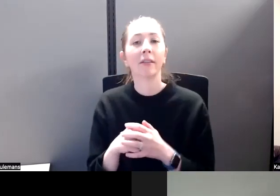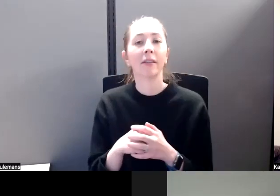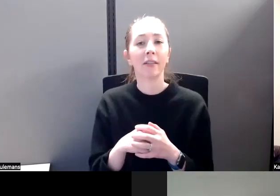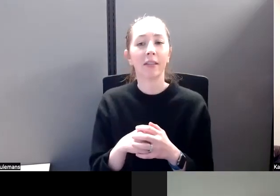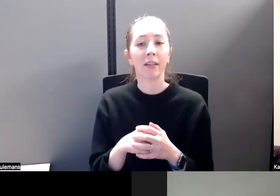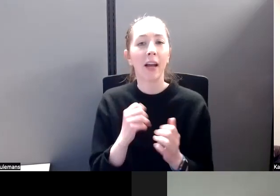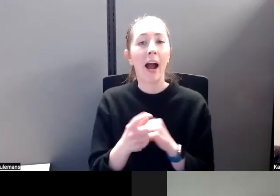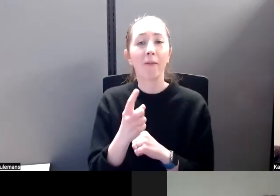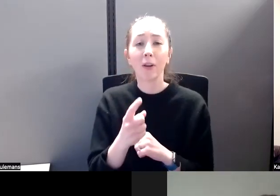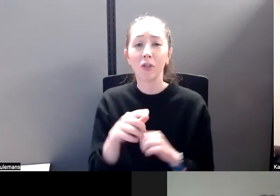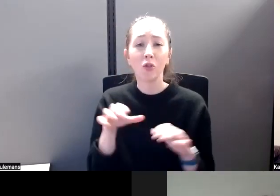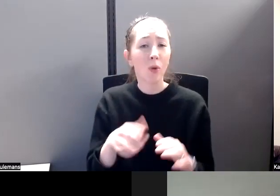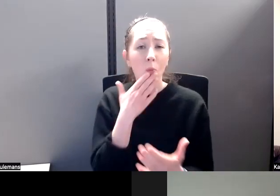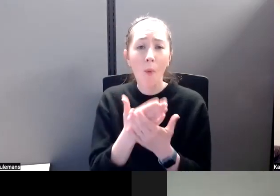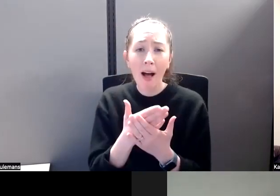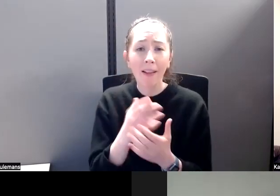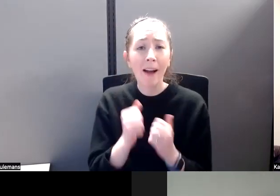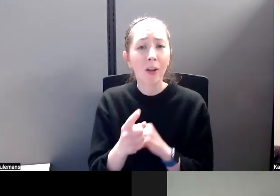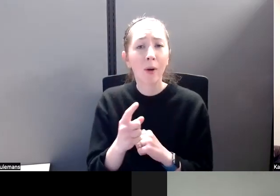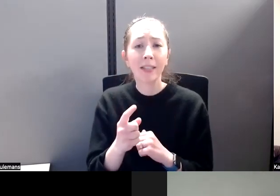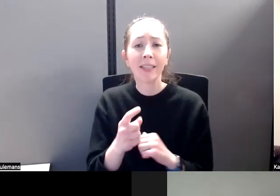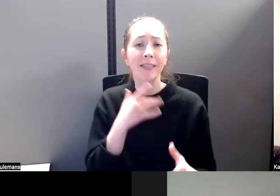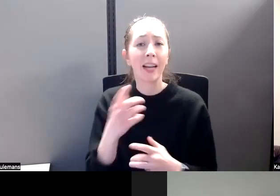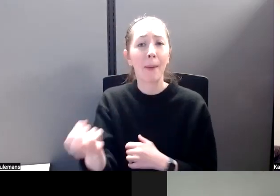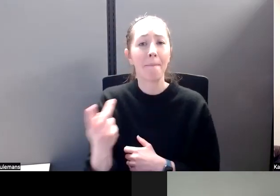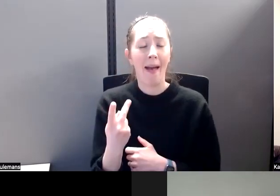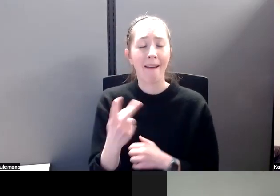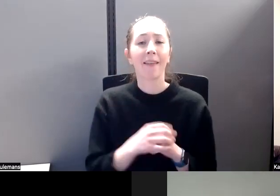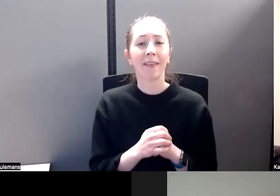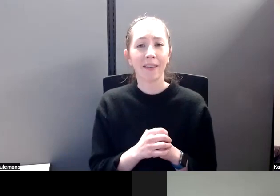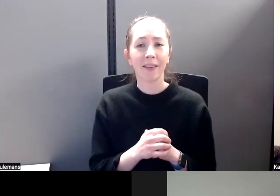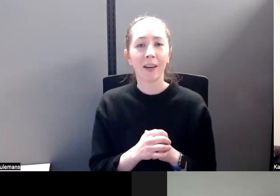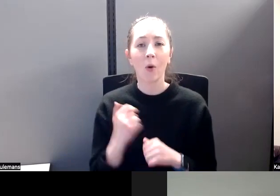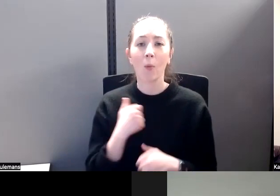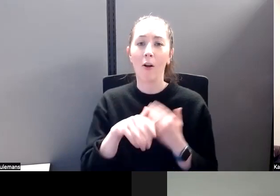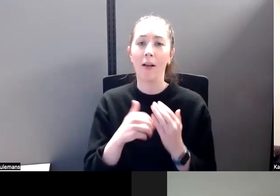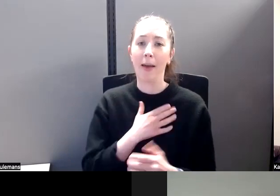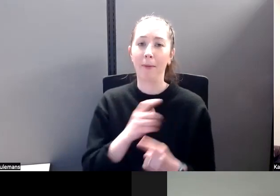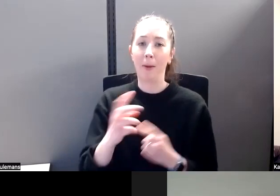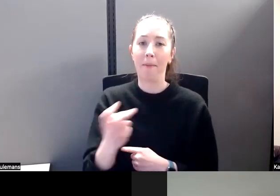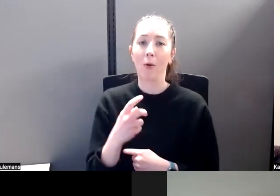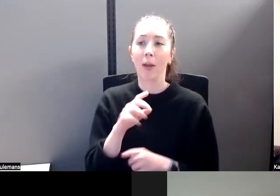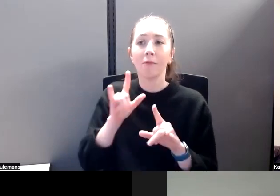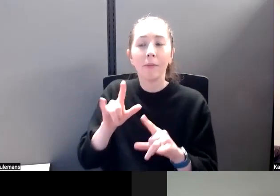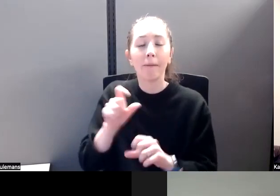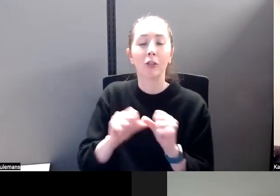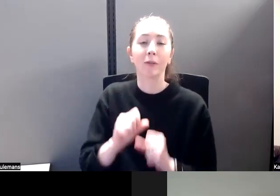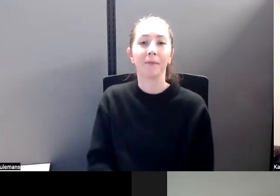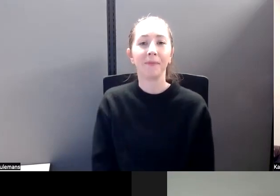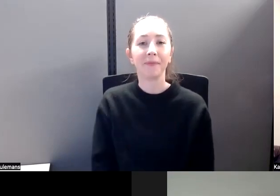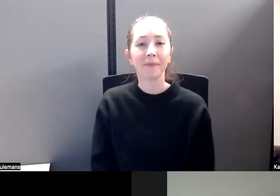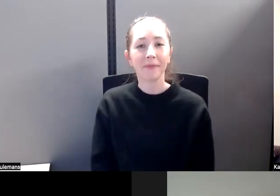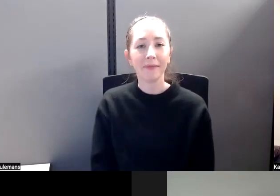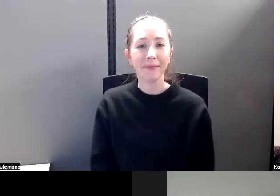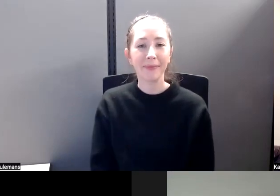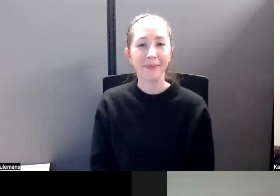You know, everyone's doing really, really well. Everyone's stoked to be back. Like, we're all happy to be back. We love each other. Yeah, because